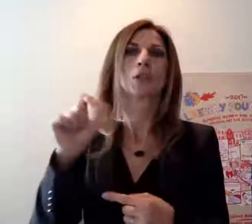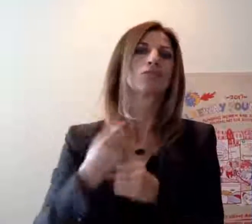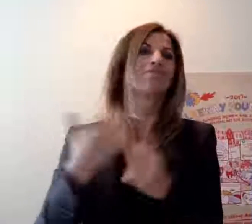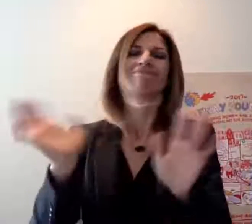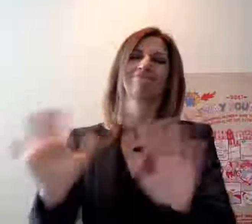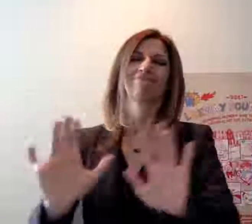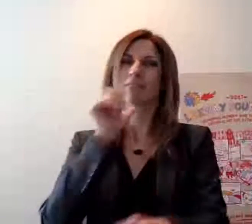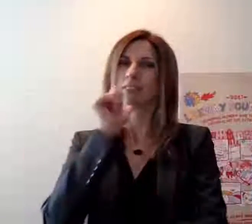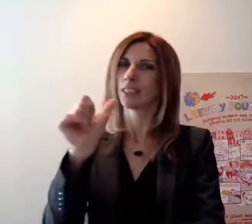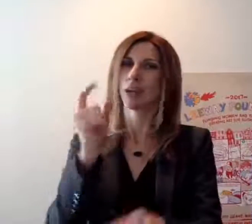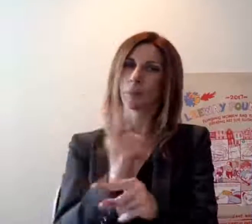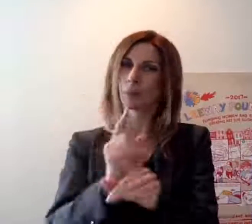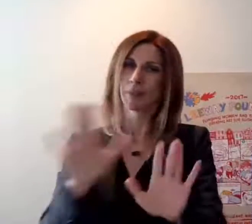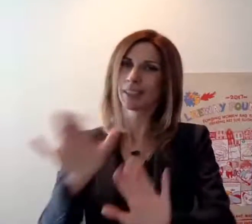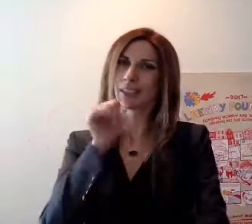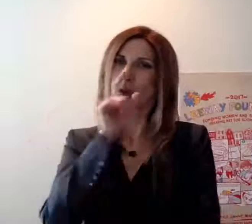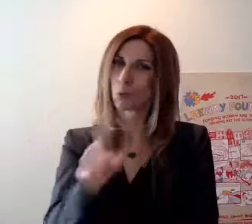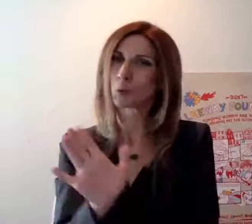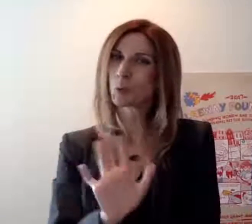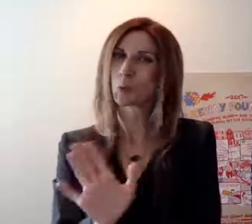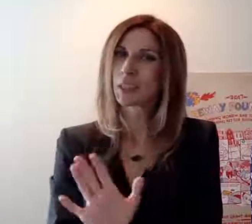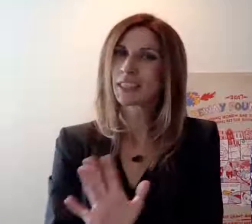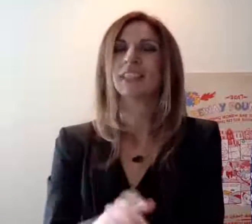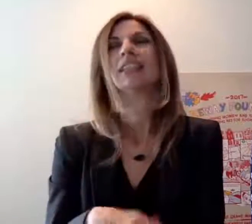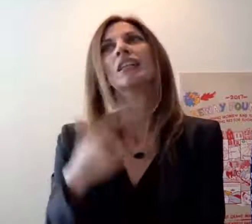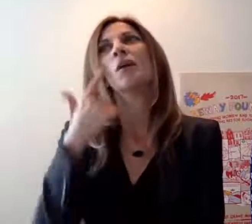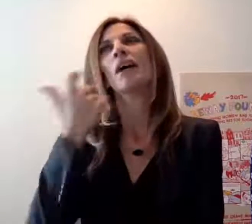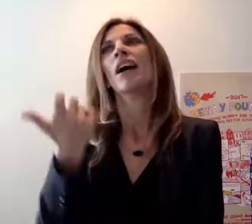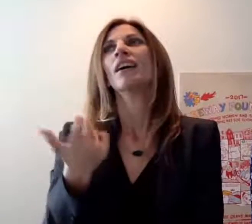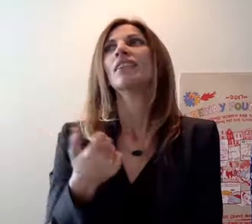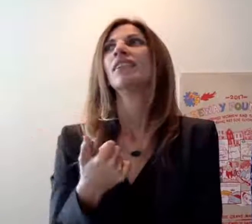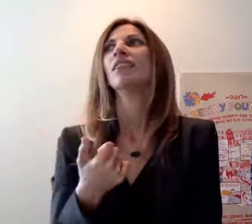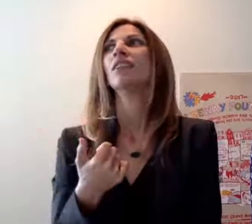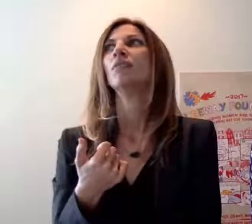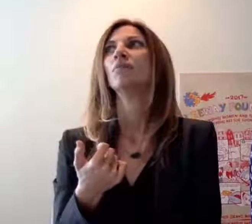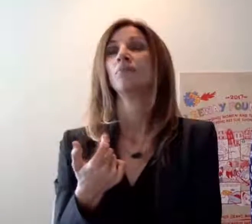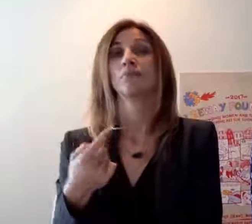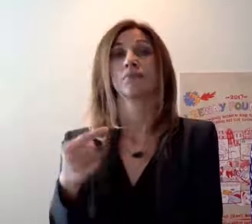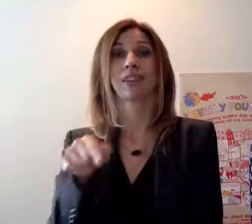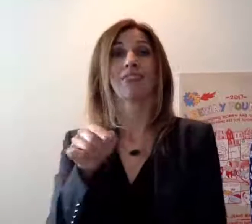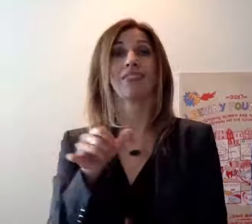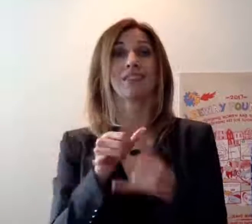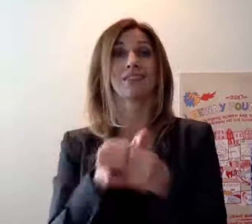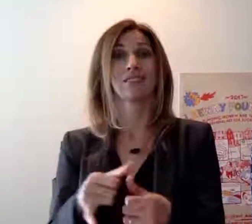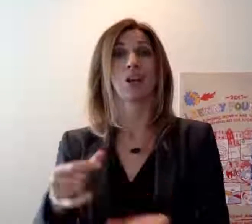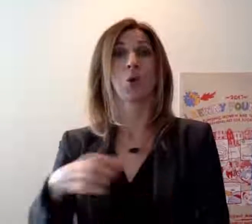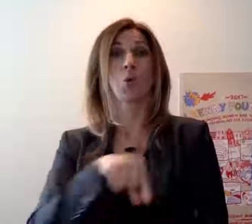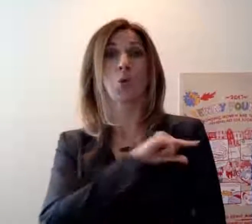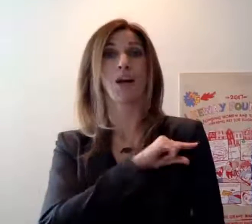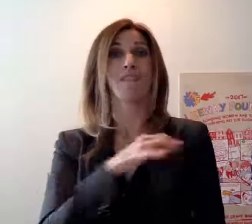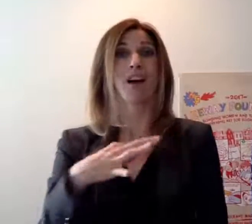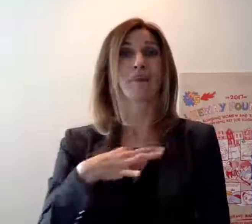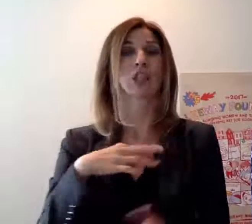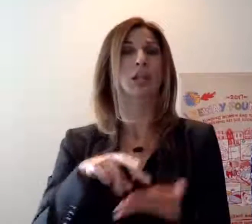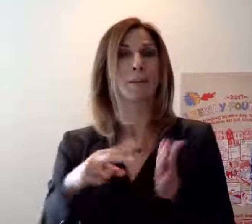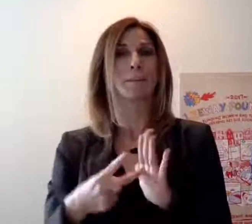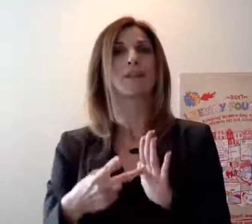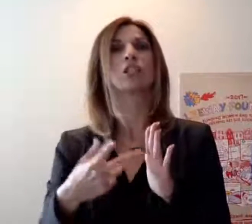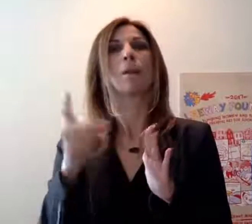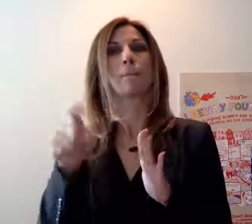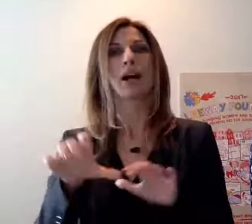not necessarily true, because the qualifications for this application is that you have to have been doing